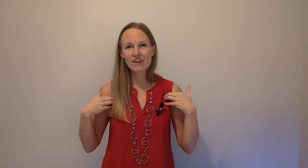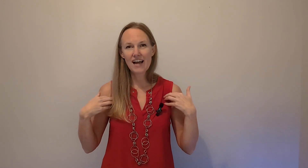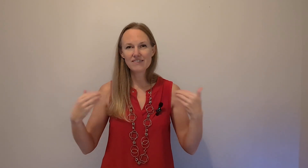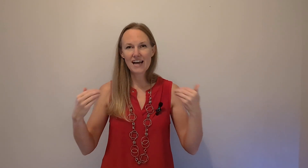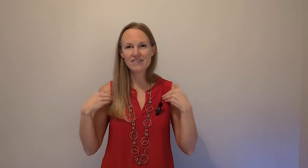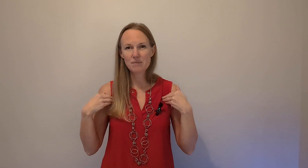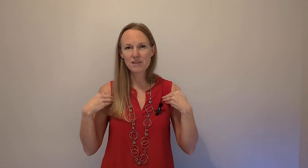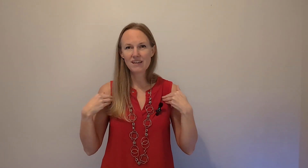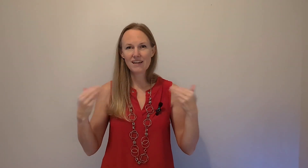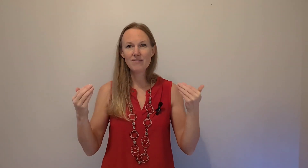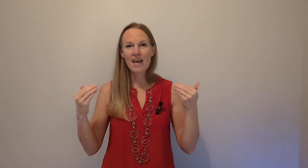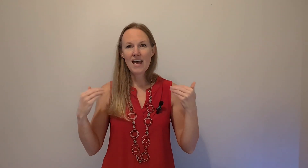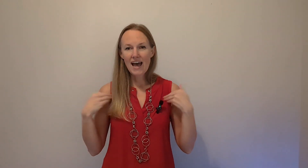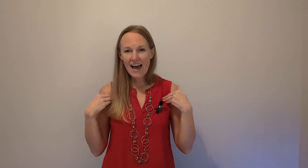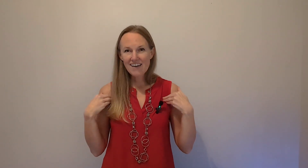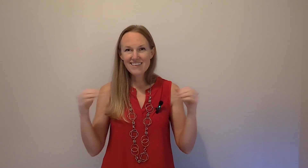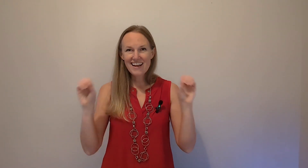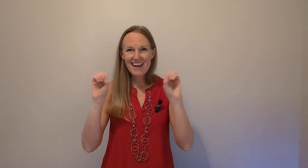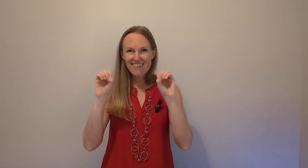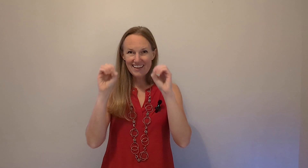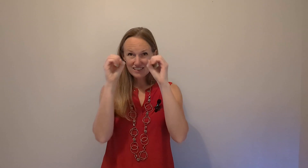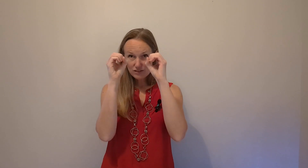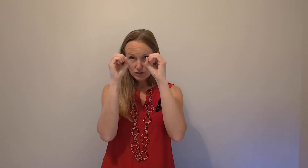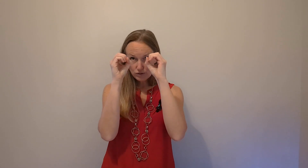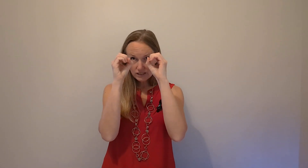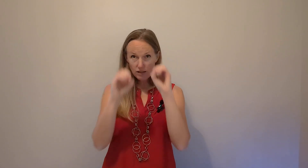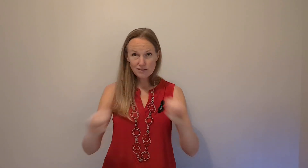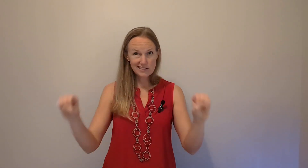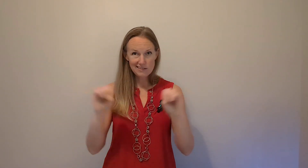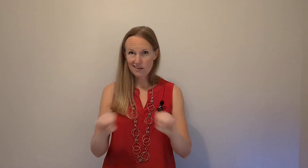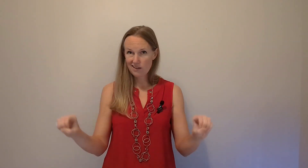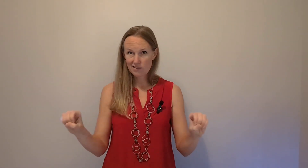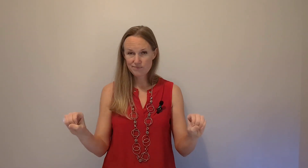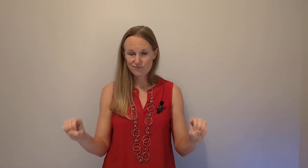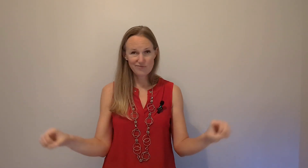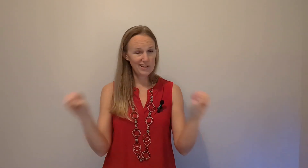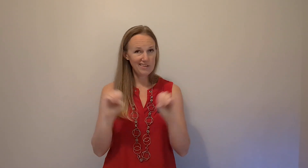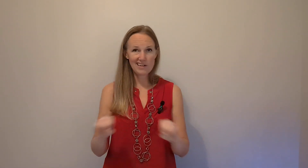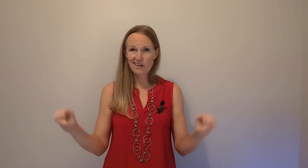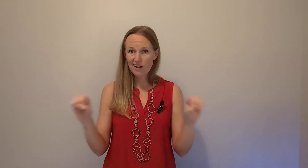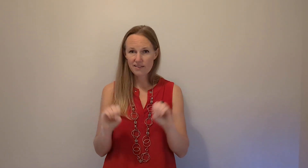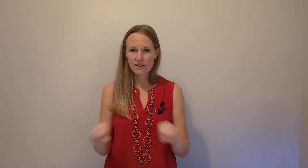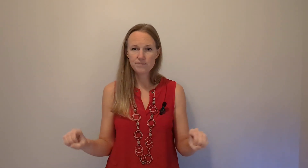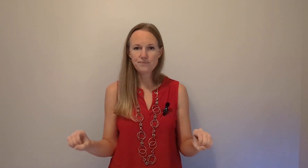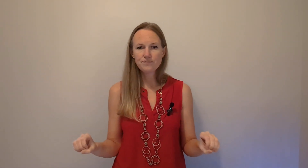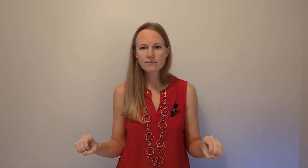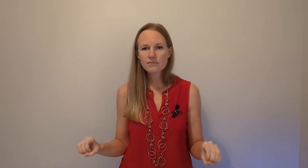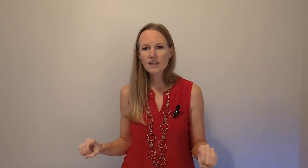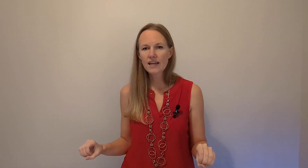for have, to have something, okay? Have and then nothing. 2 zeros, nothing. You got nothing.